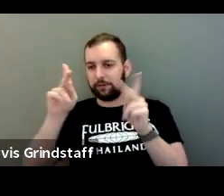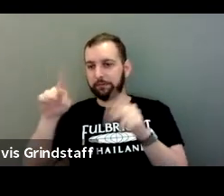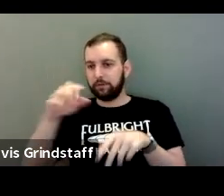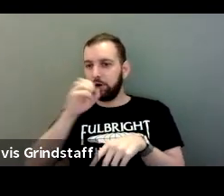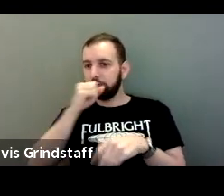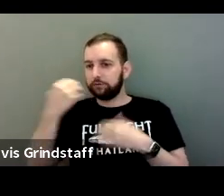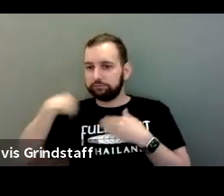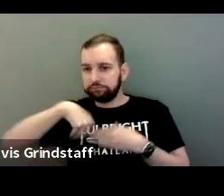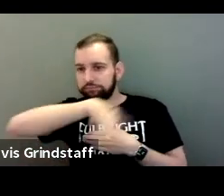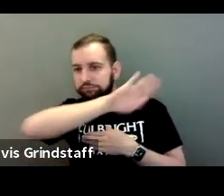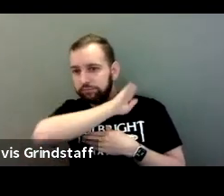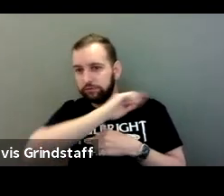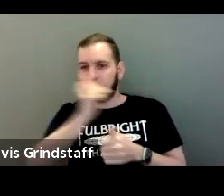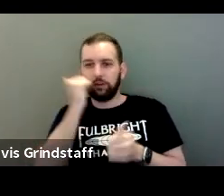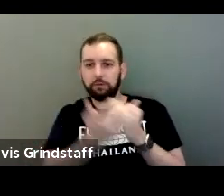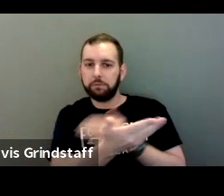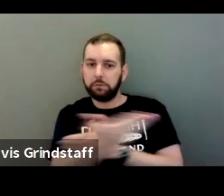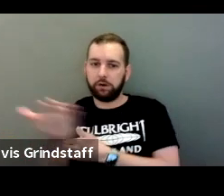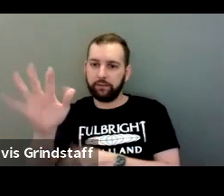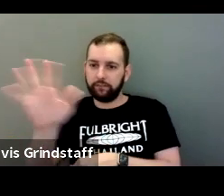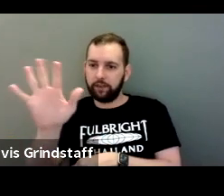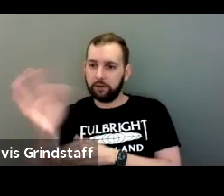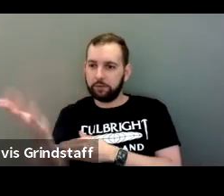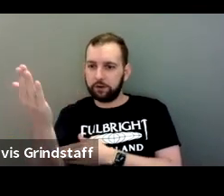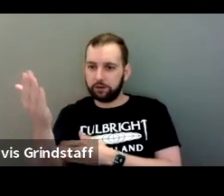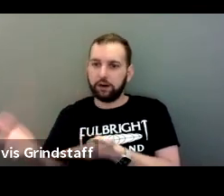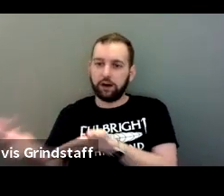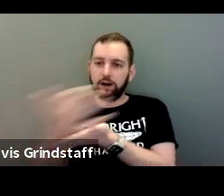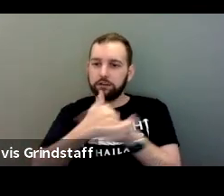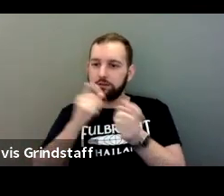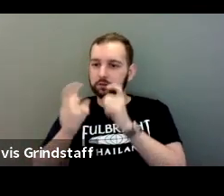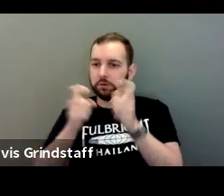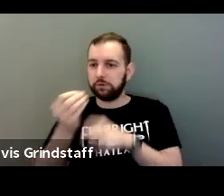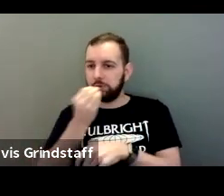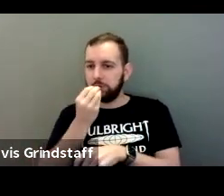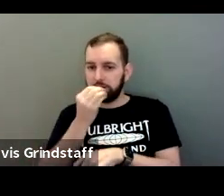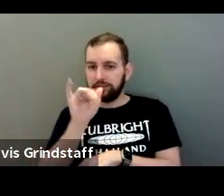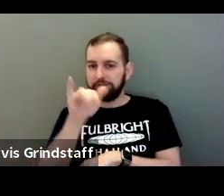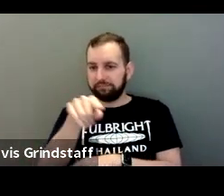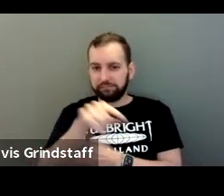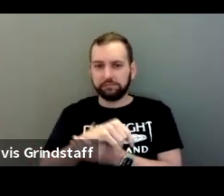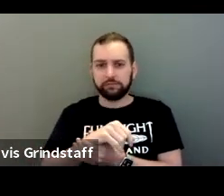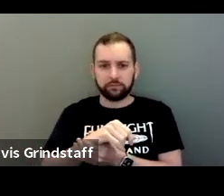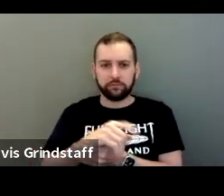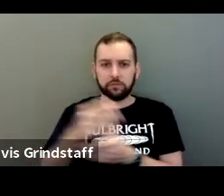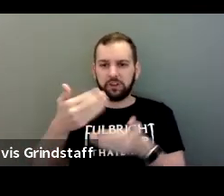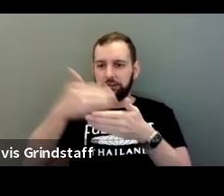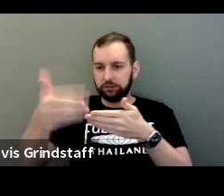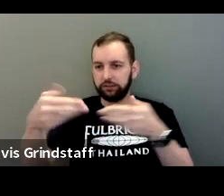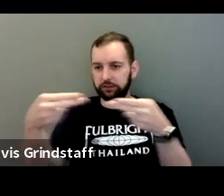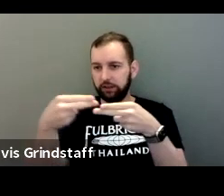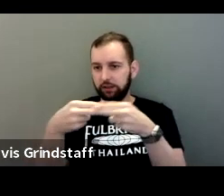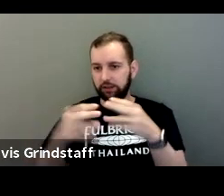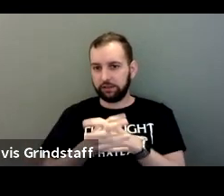So the monk tradition is wonderful. In Thailand, every morning at 5 in the morning, the monks collect